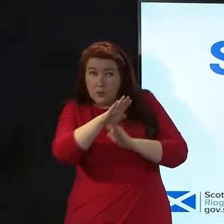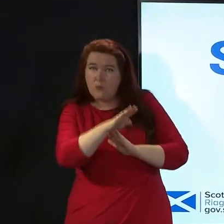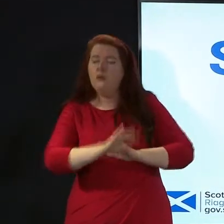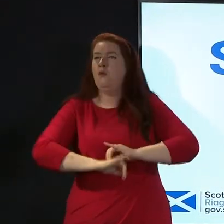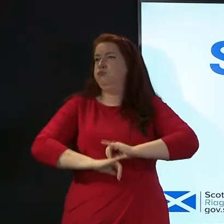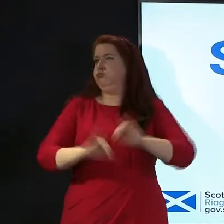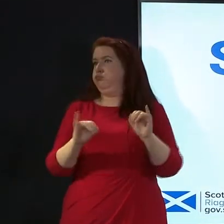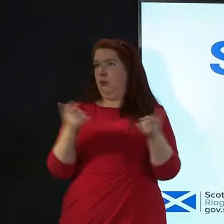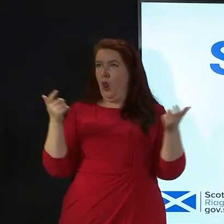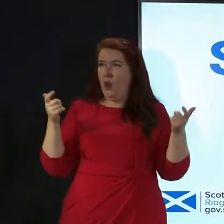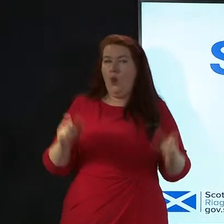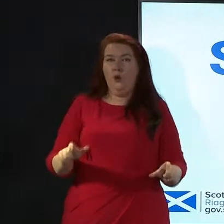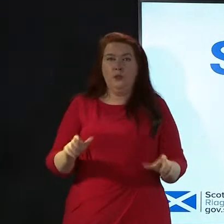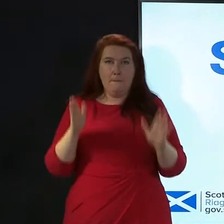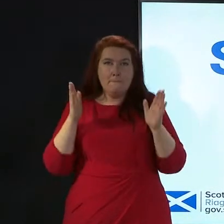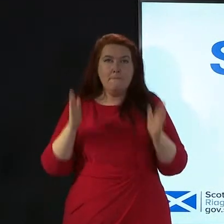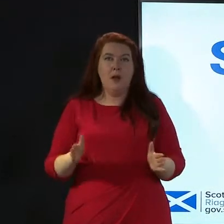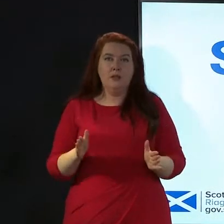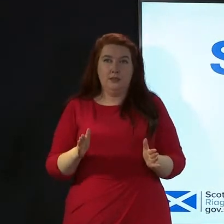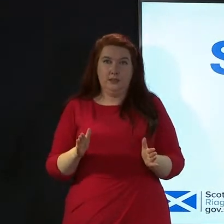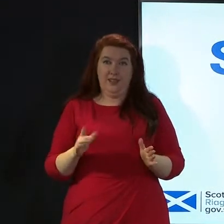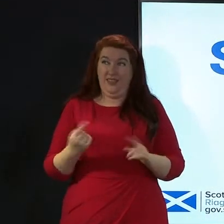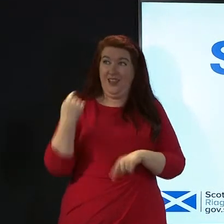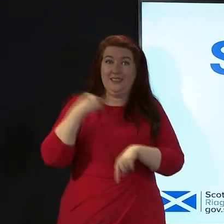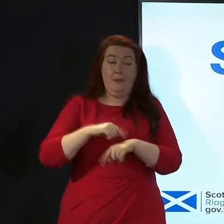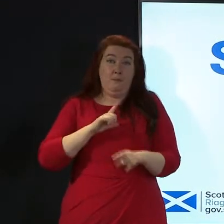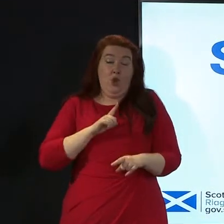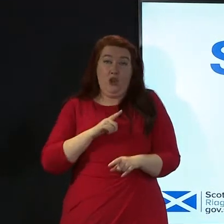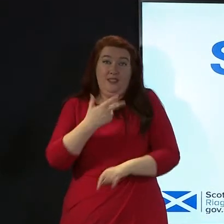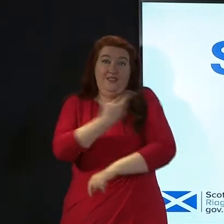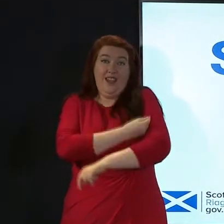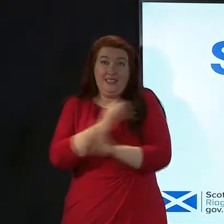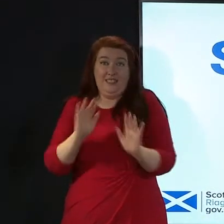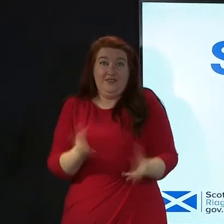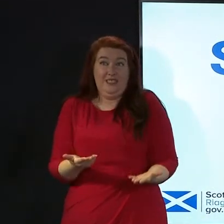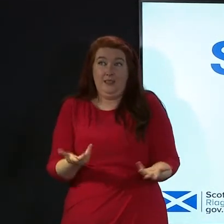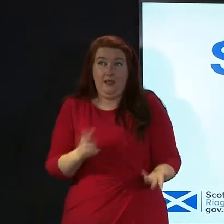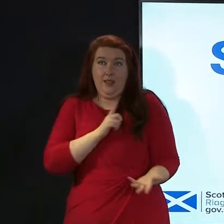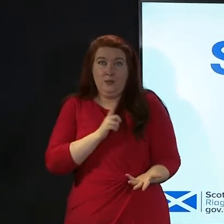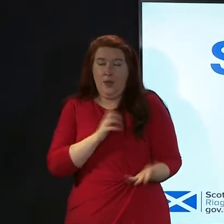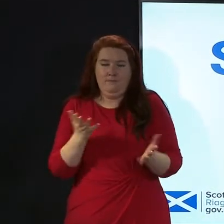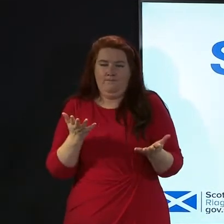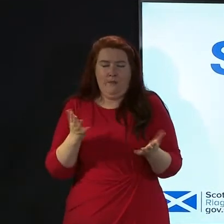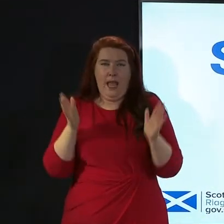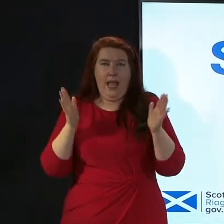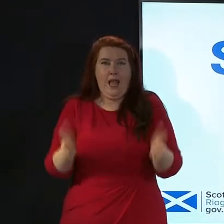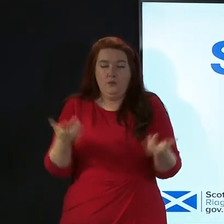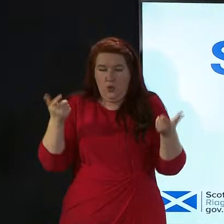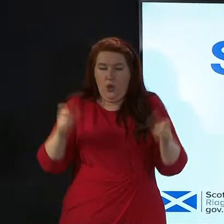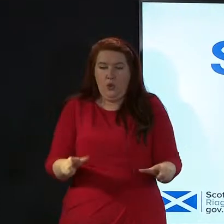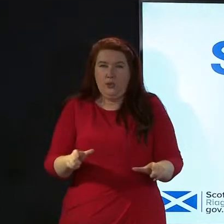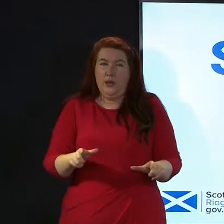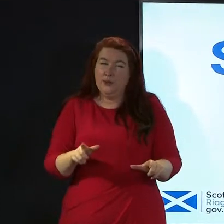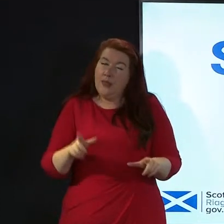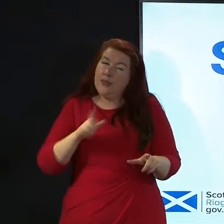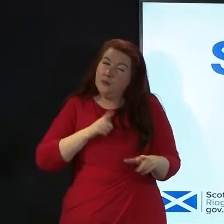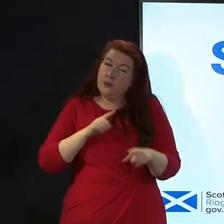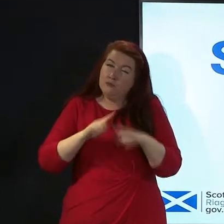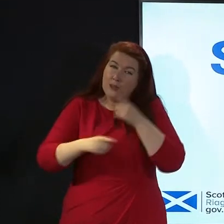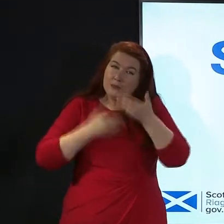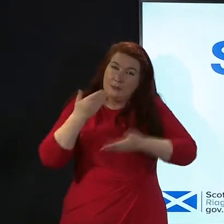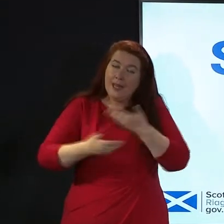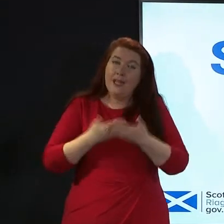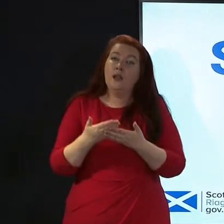without strict measures earlier in the year, because we had no vaccine protection then. Now, that's the contextual point I tried to make.